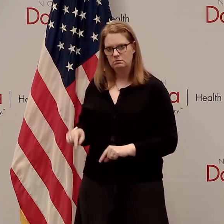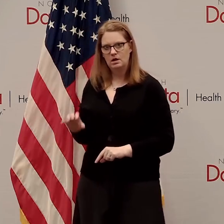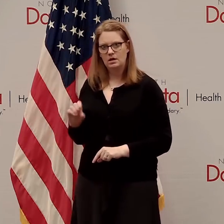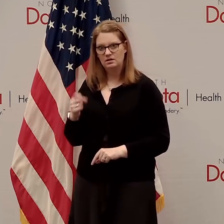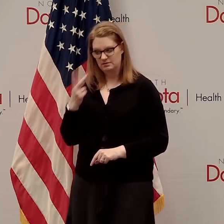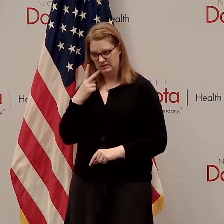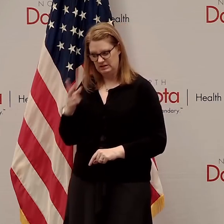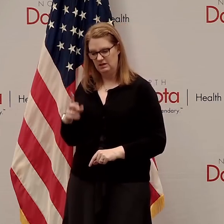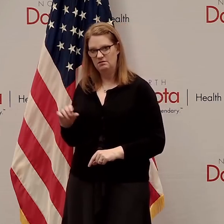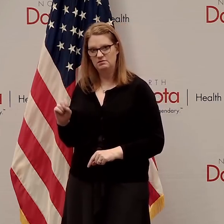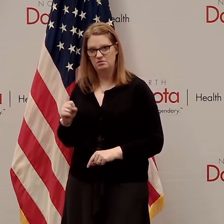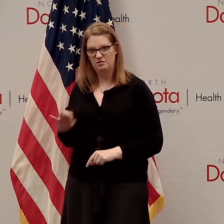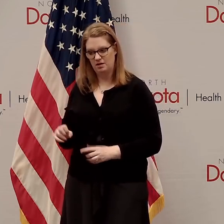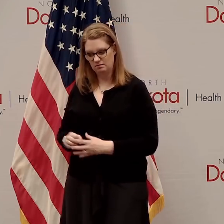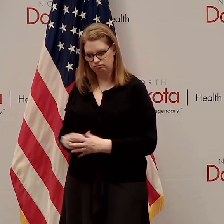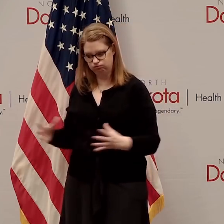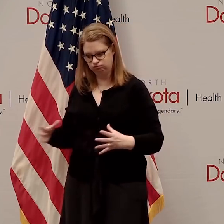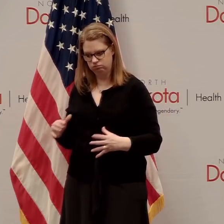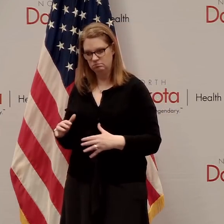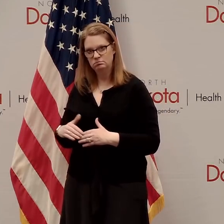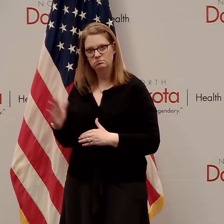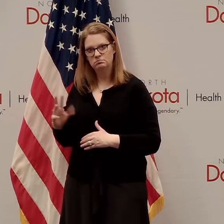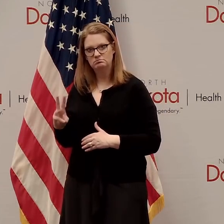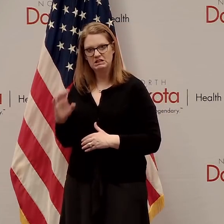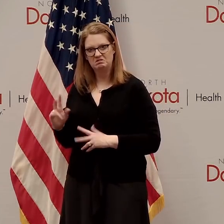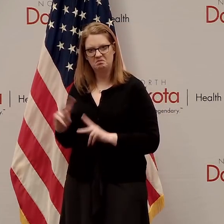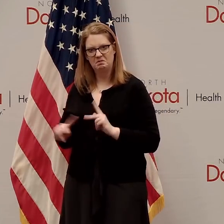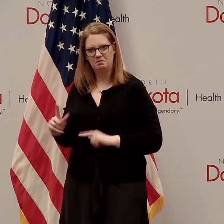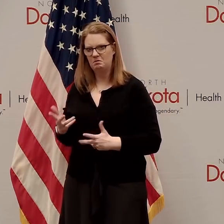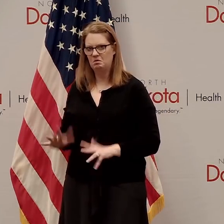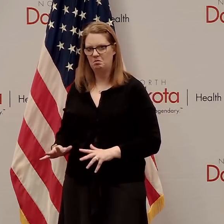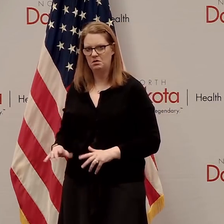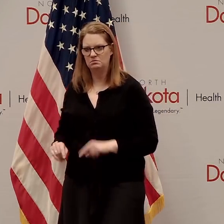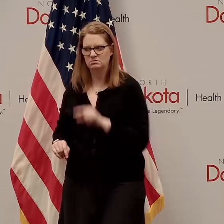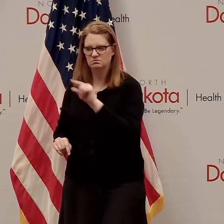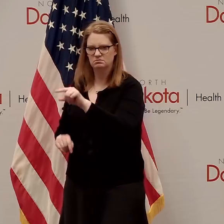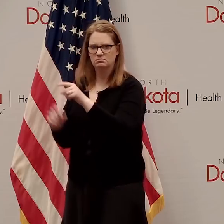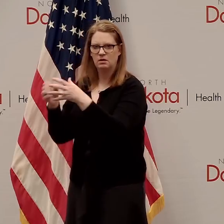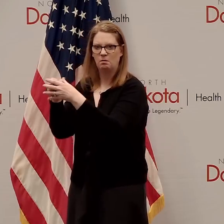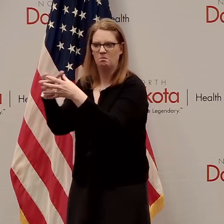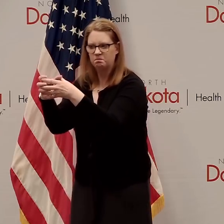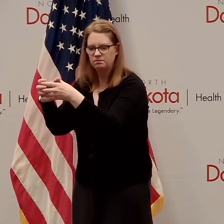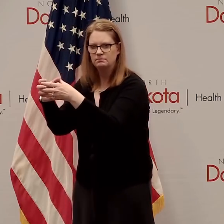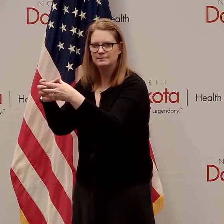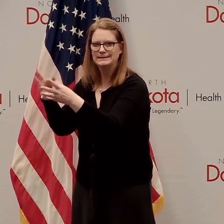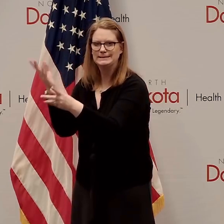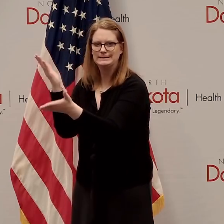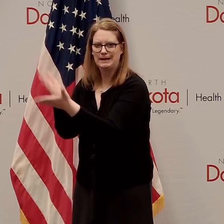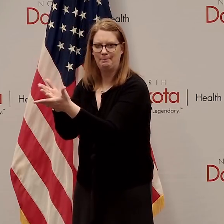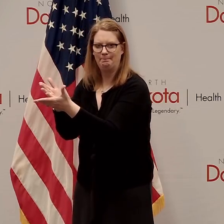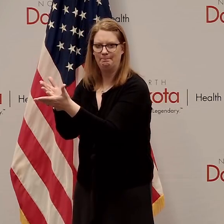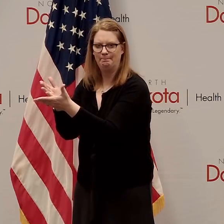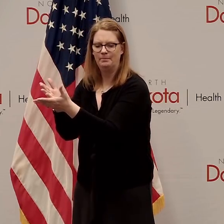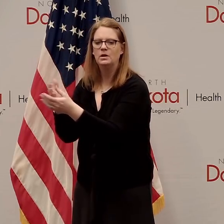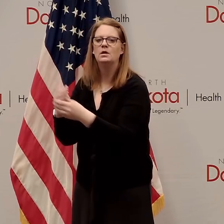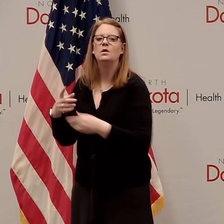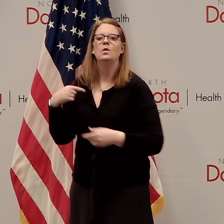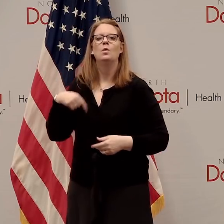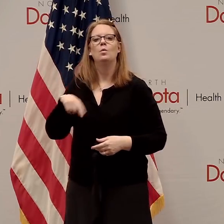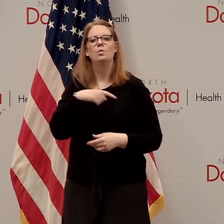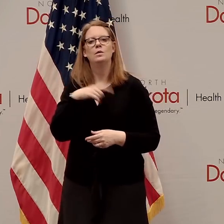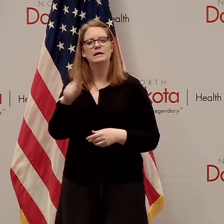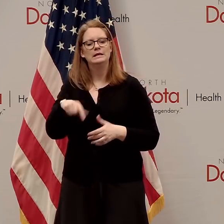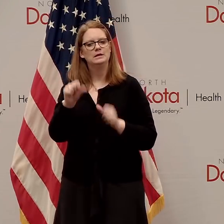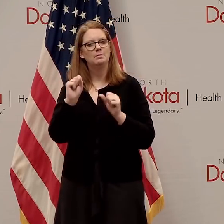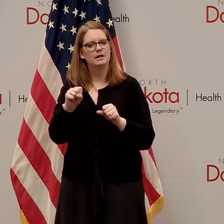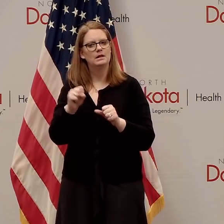like we've seen in other locations. So we will continue to work to expand that capability, because we have to have the ability to